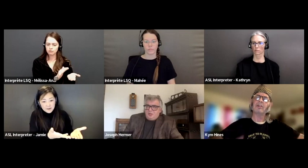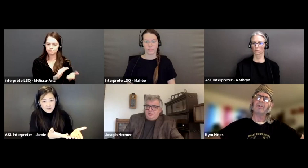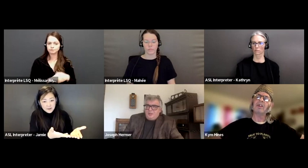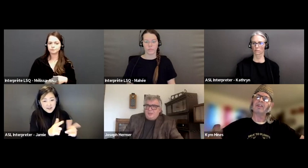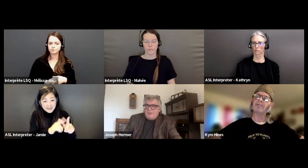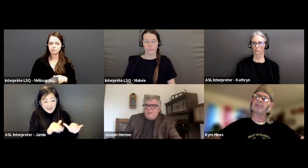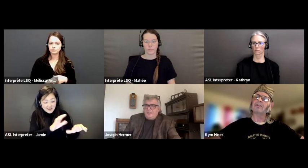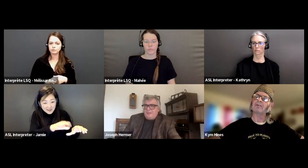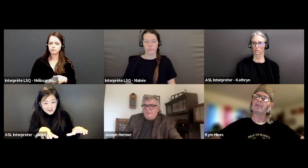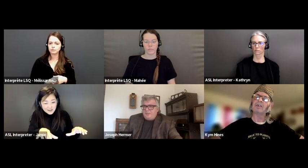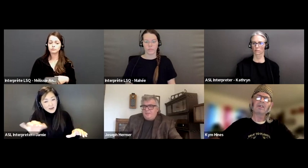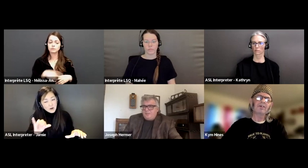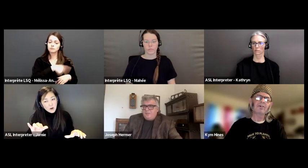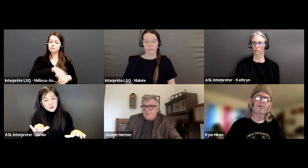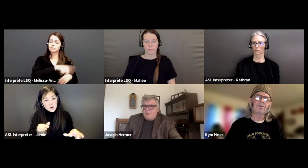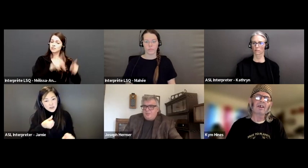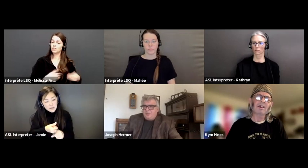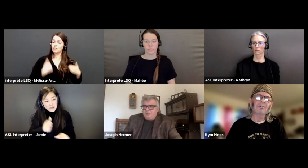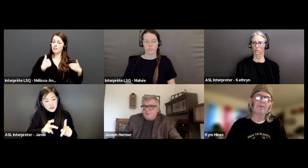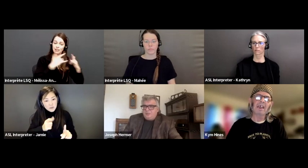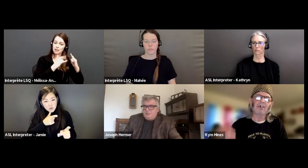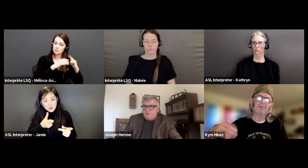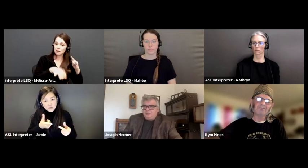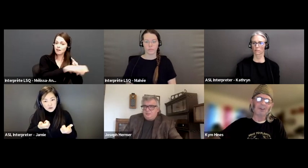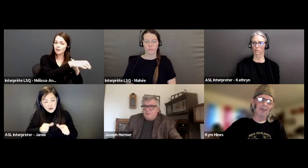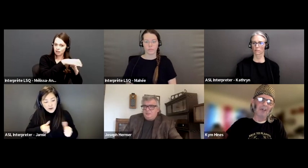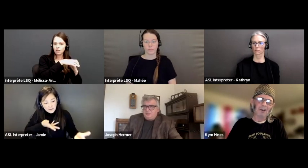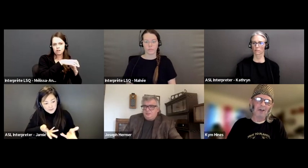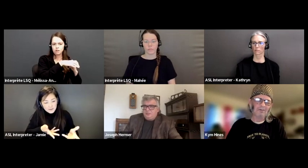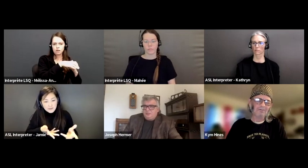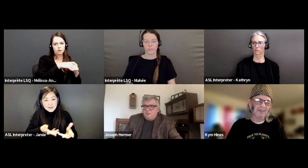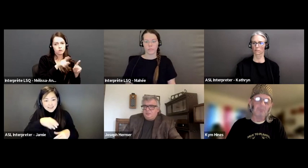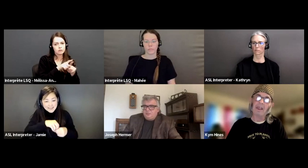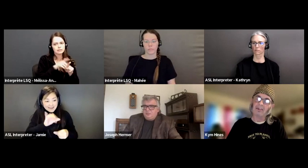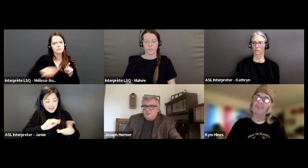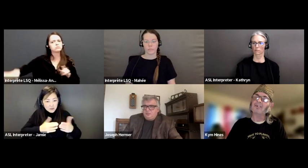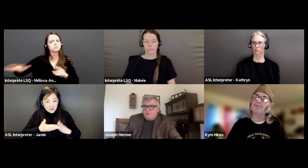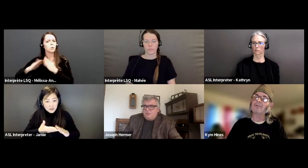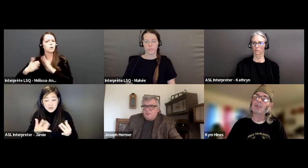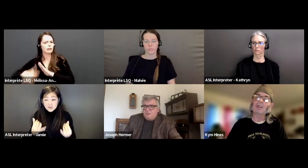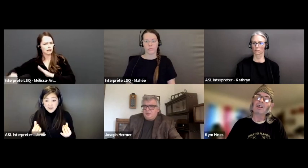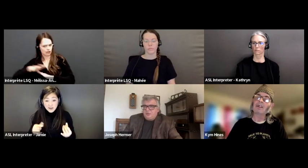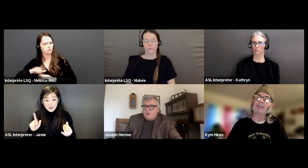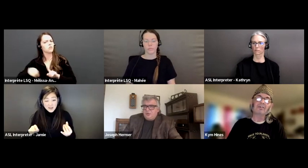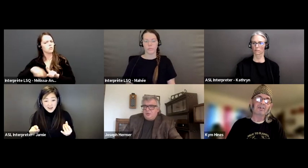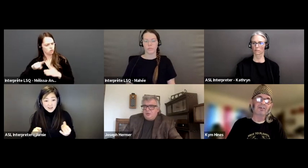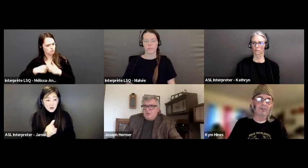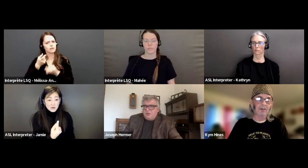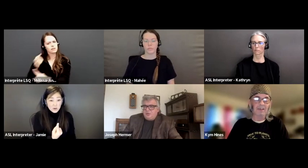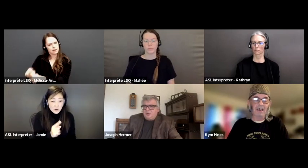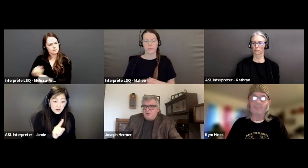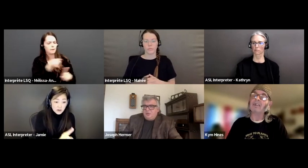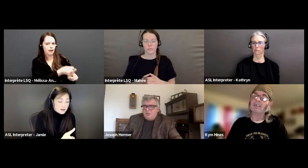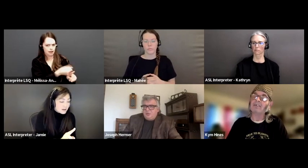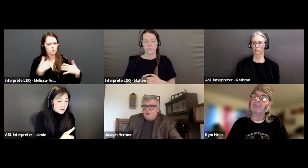in the community still. So we now, you know, have to go out in pairs in concern